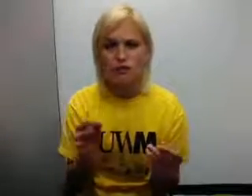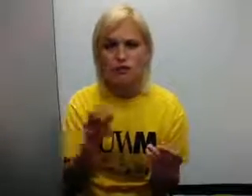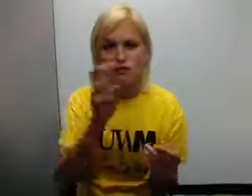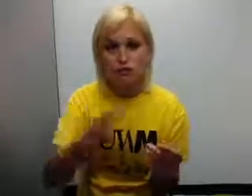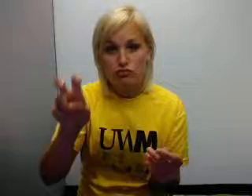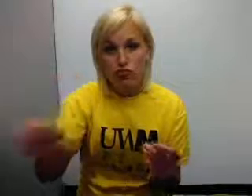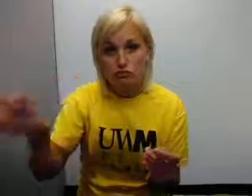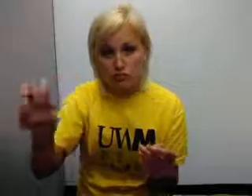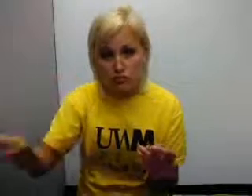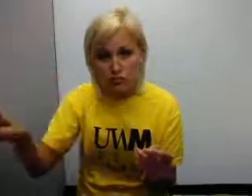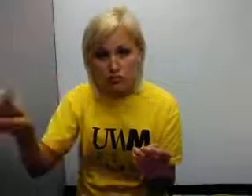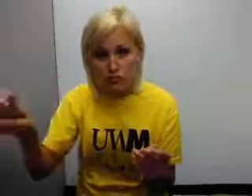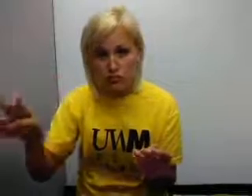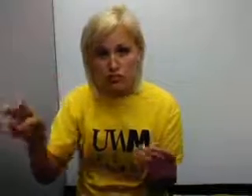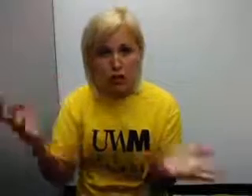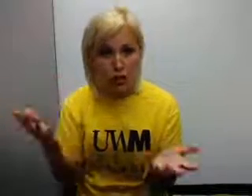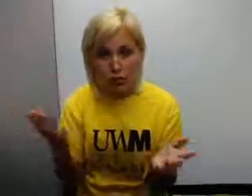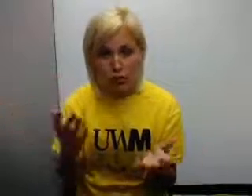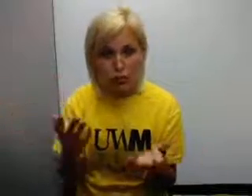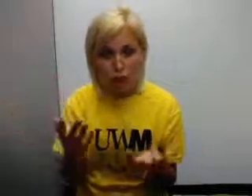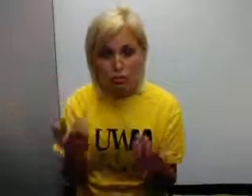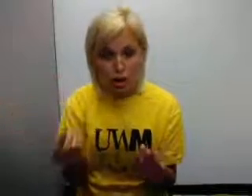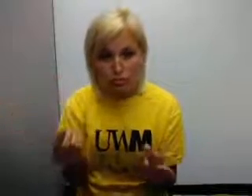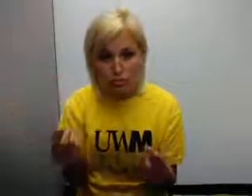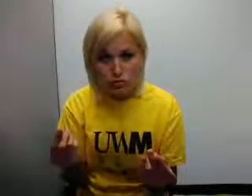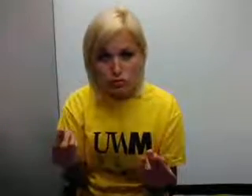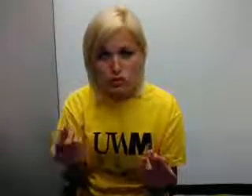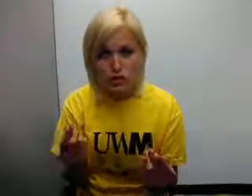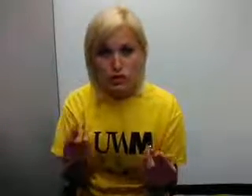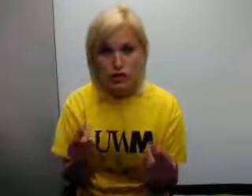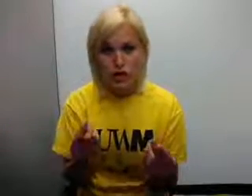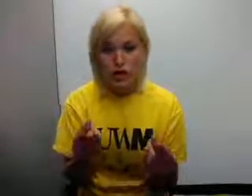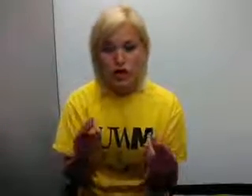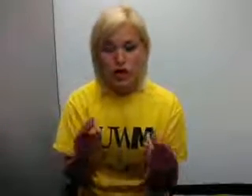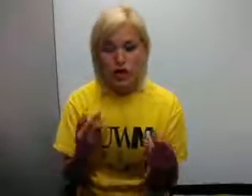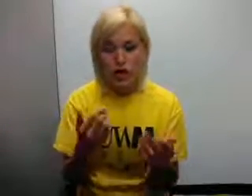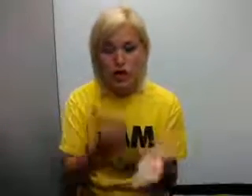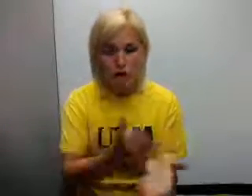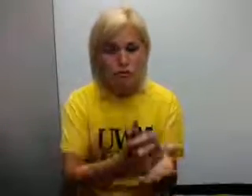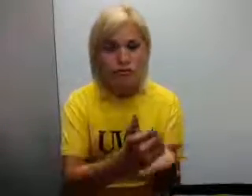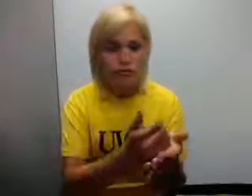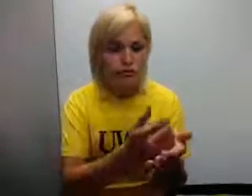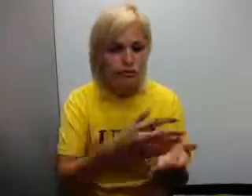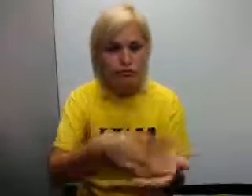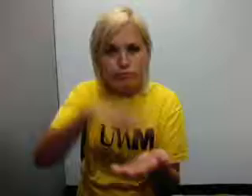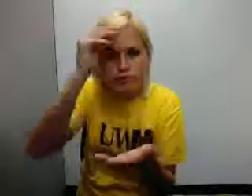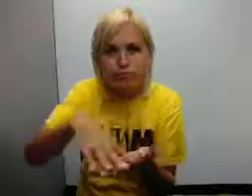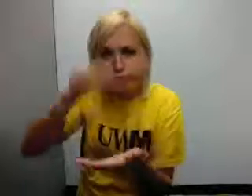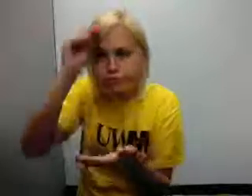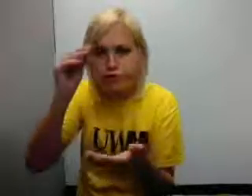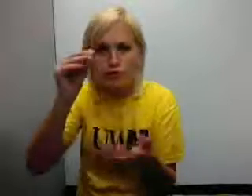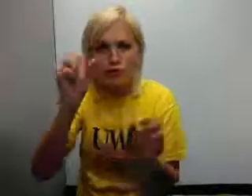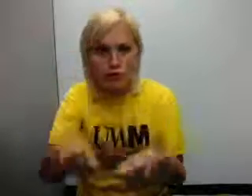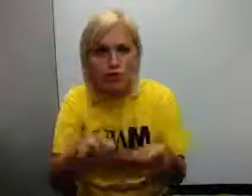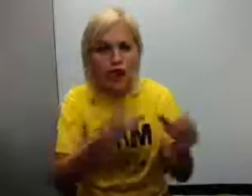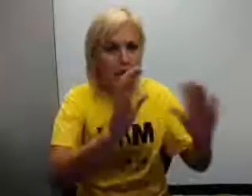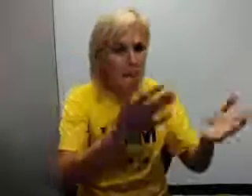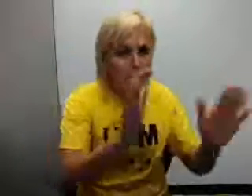rich opportunities for comparison and contrast. James Meitner and Mary